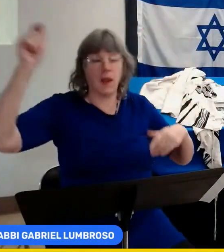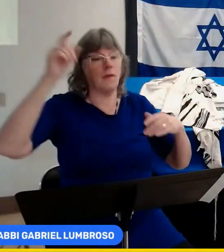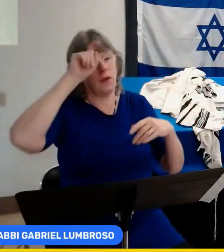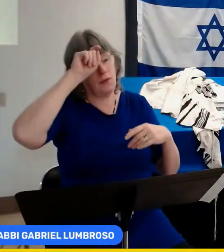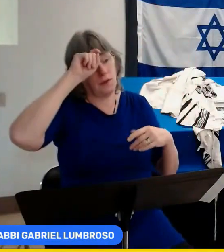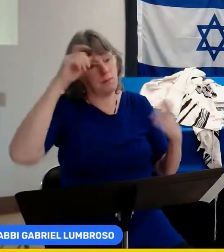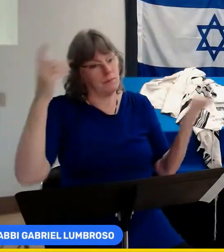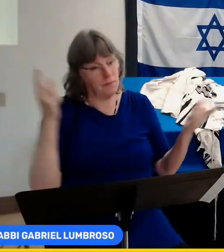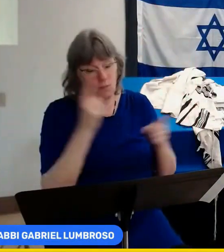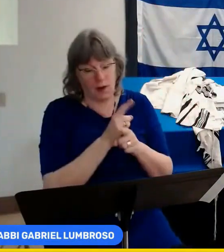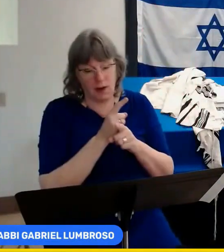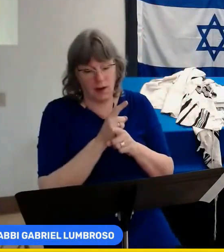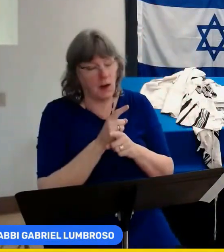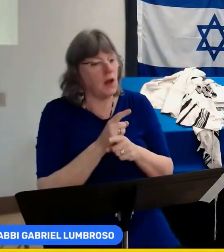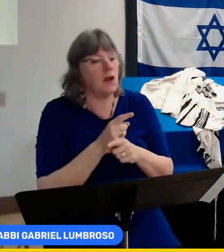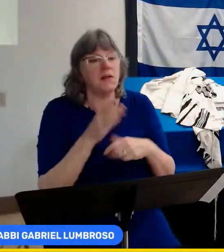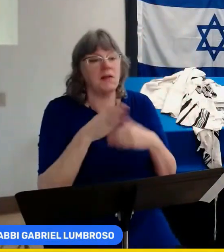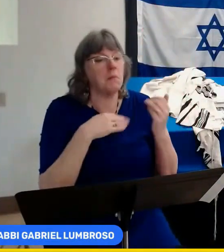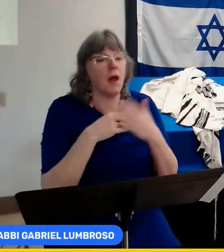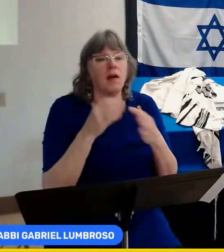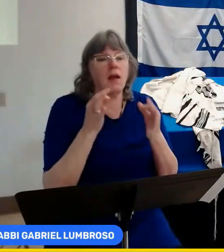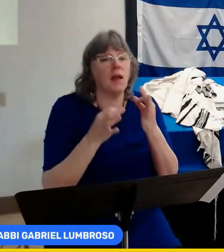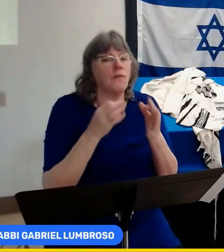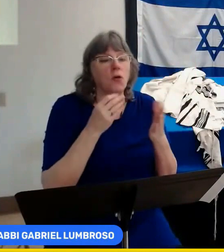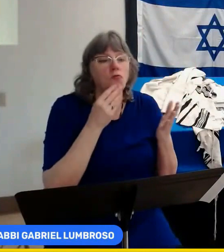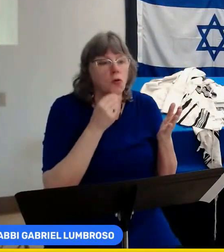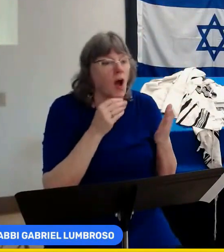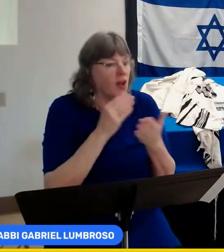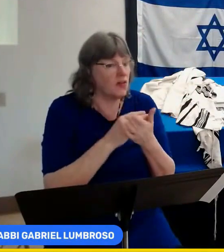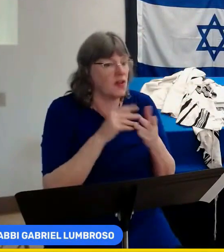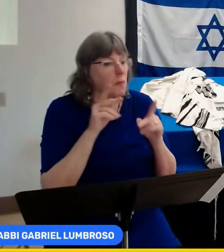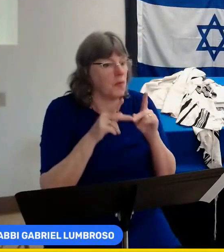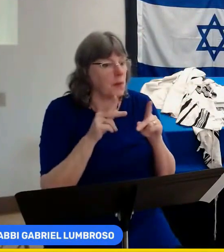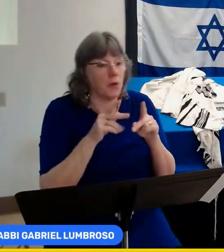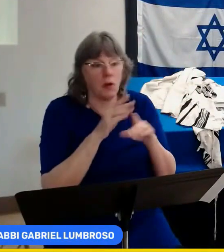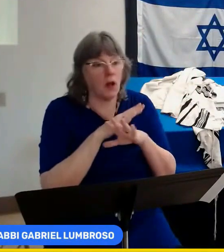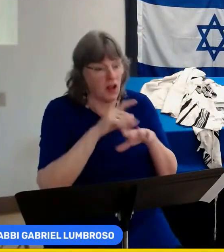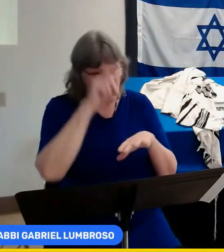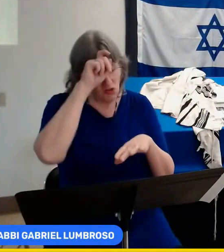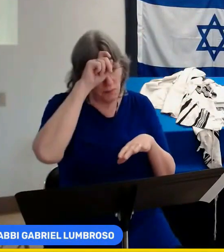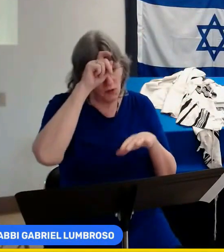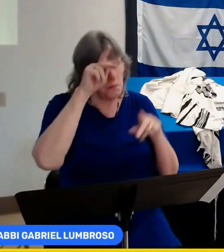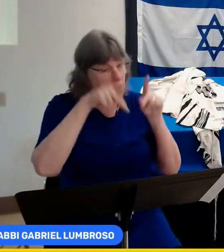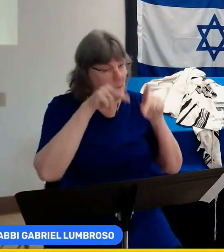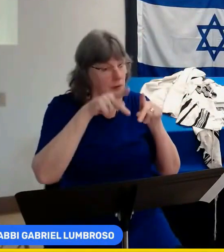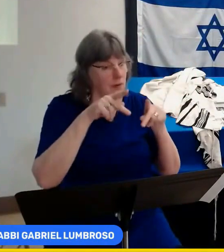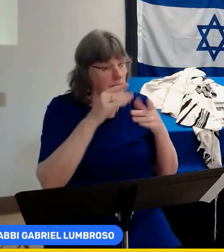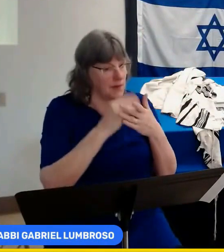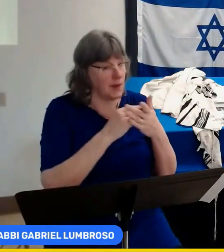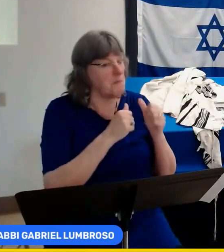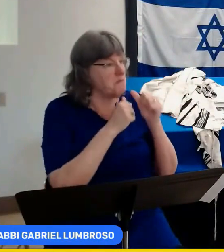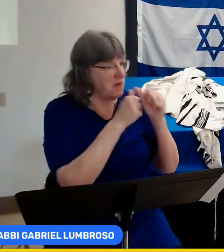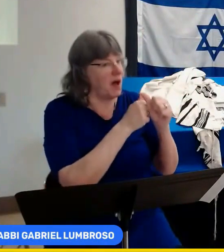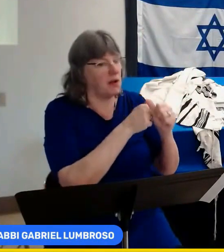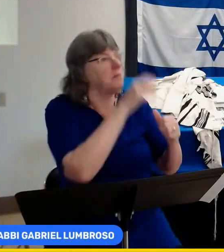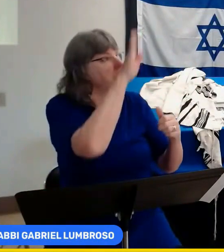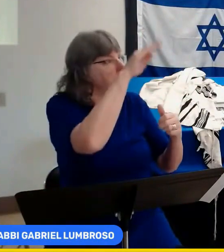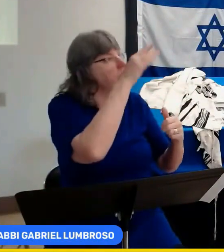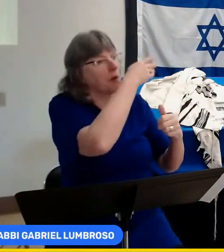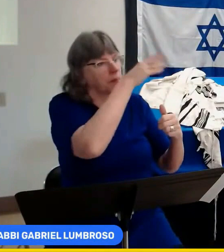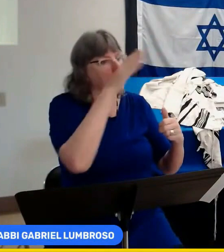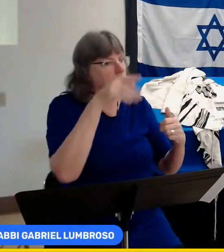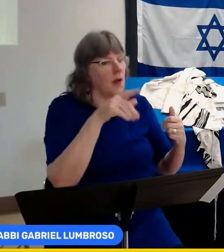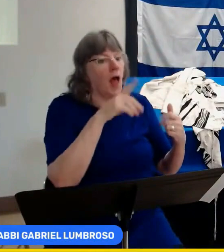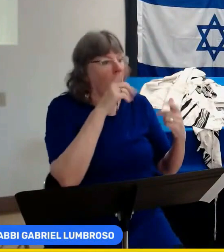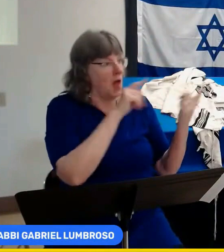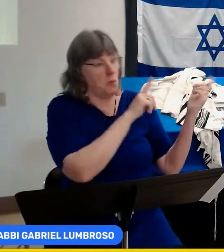firstborn. Both Israel and anyone in Egypt who did that was